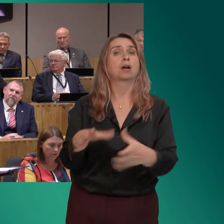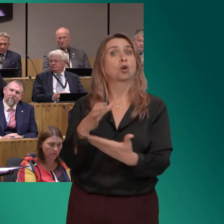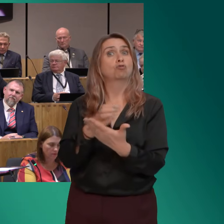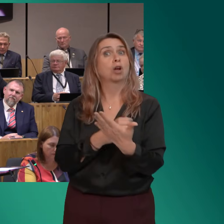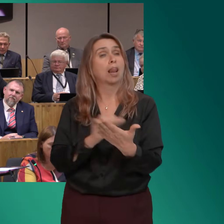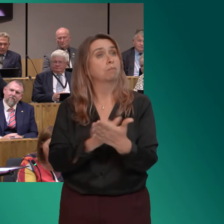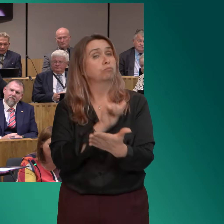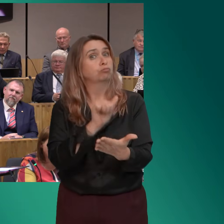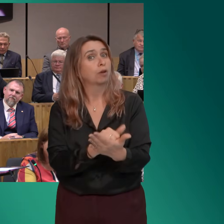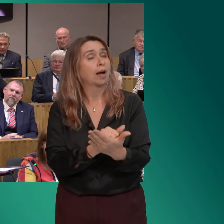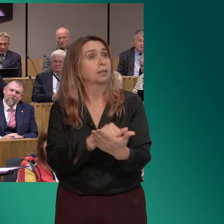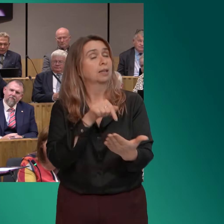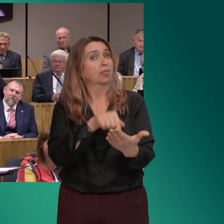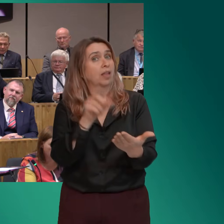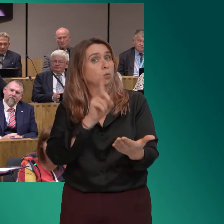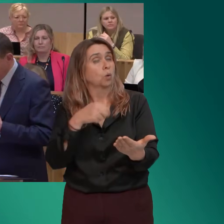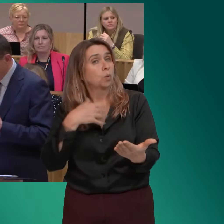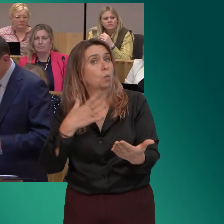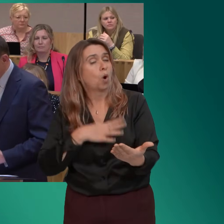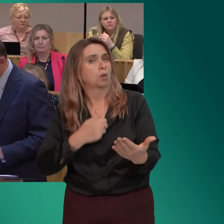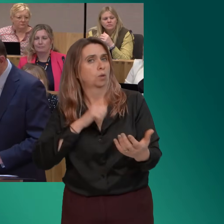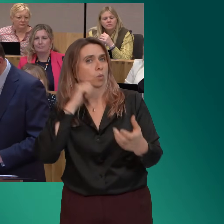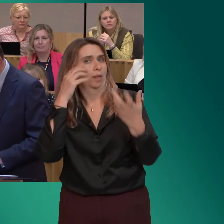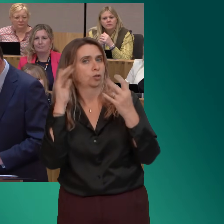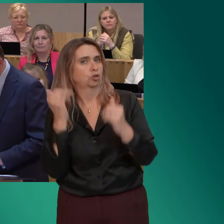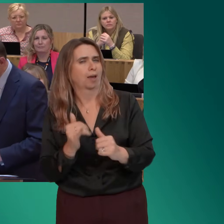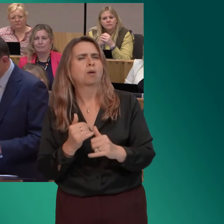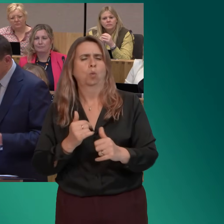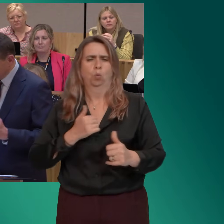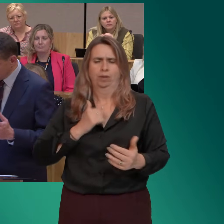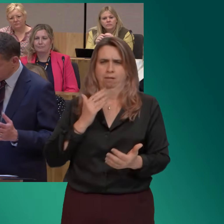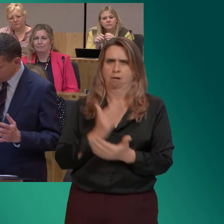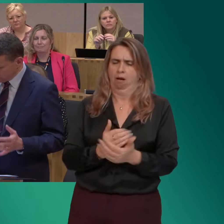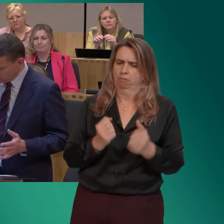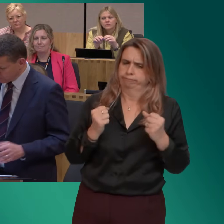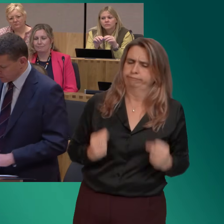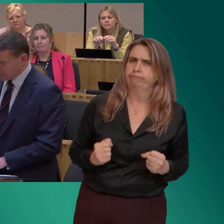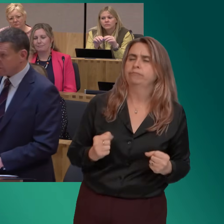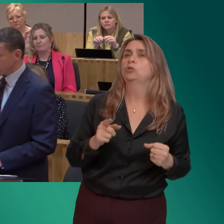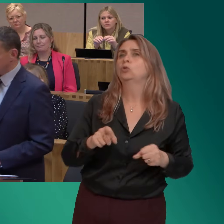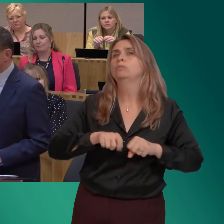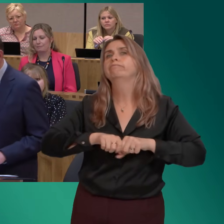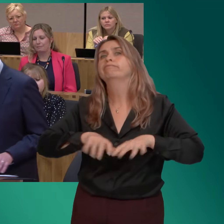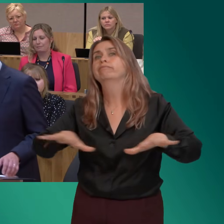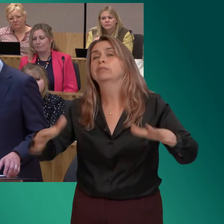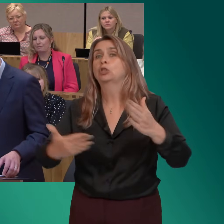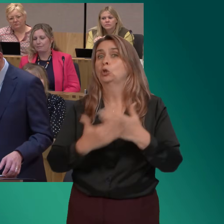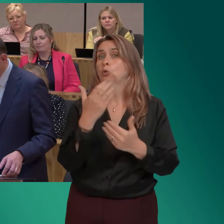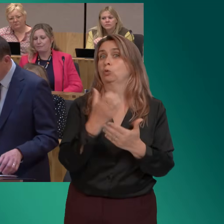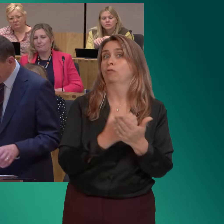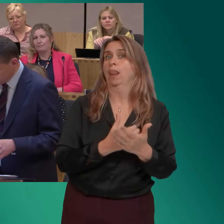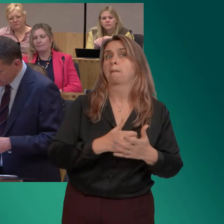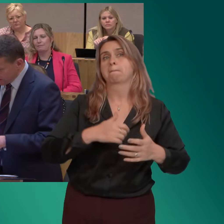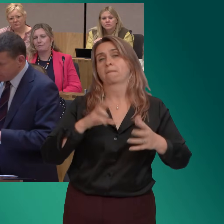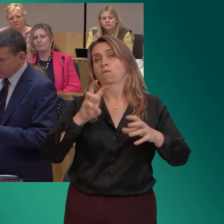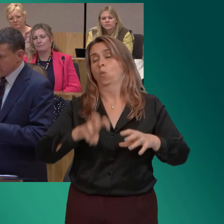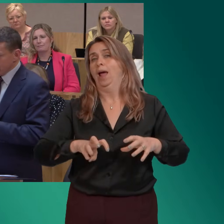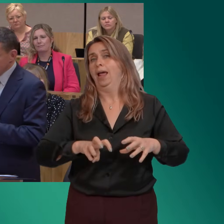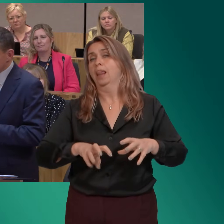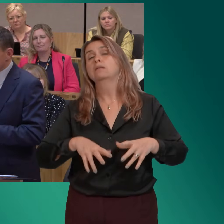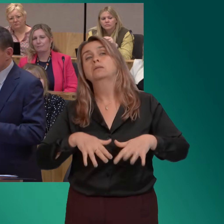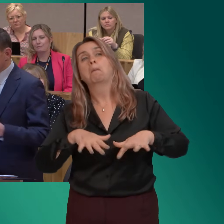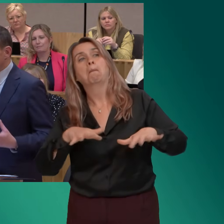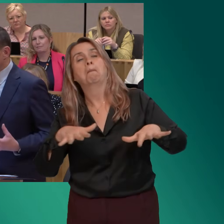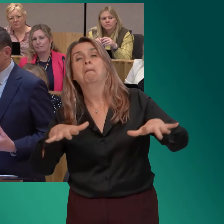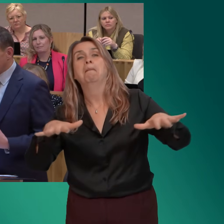doing what we need it to do. We remain committed to the successful rollout and delivery of the curriculum for Wales, but